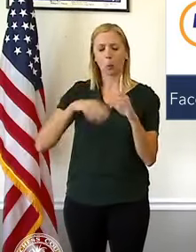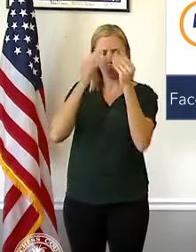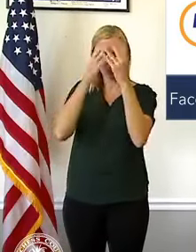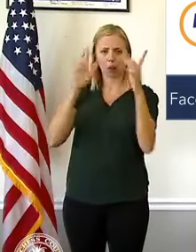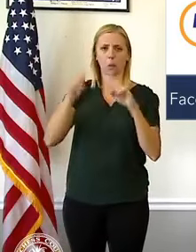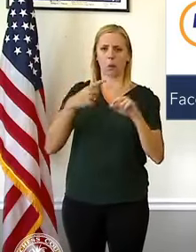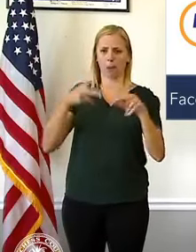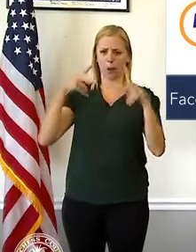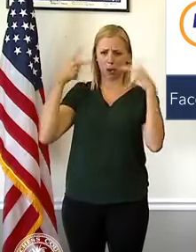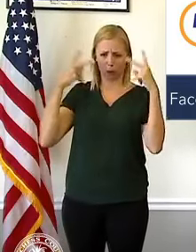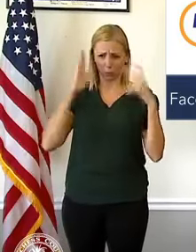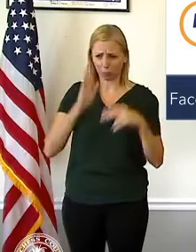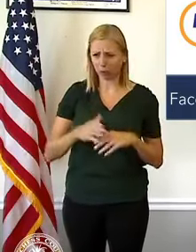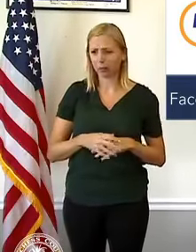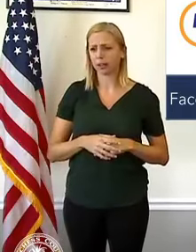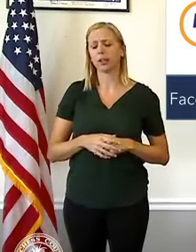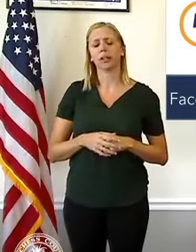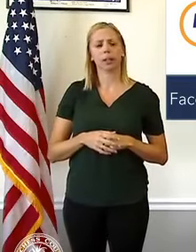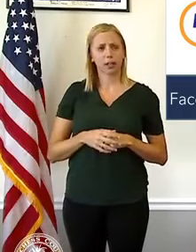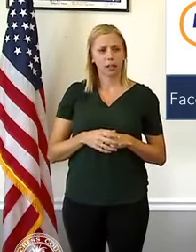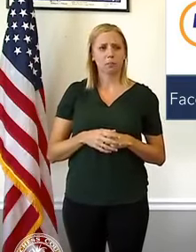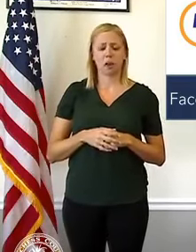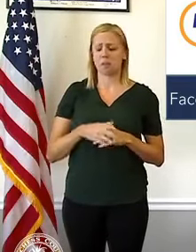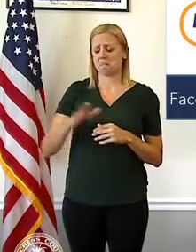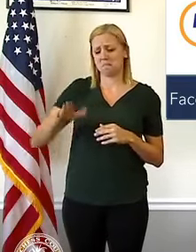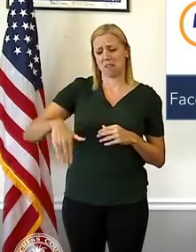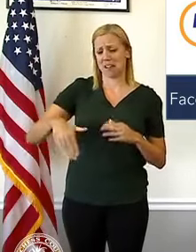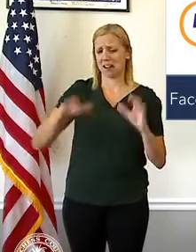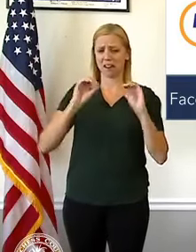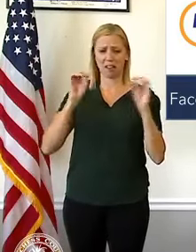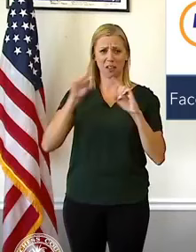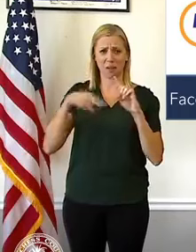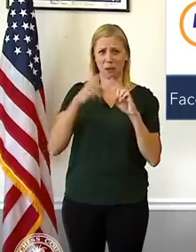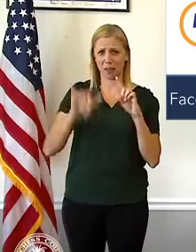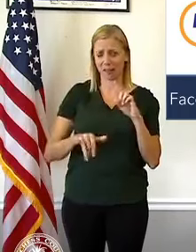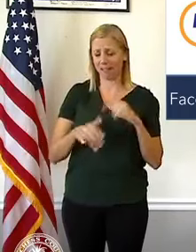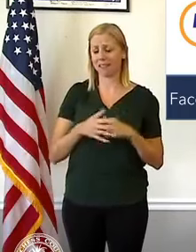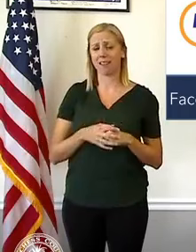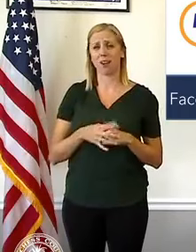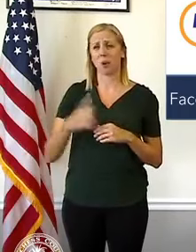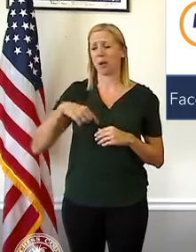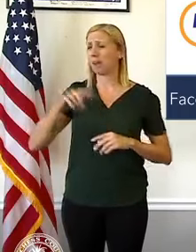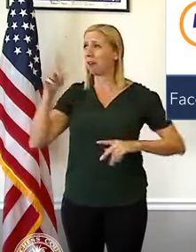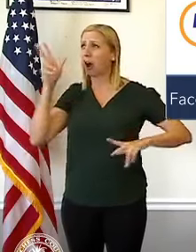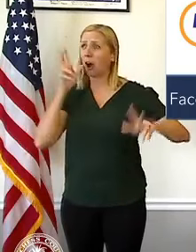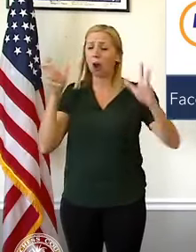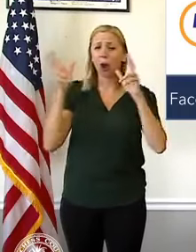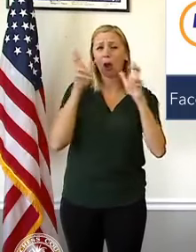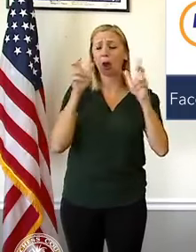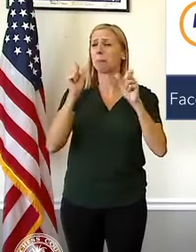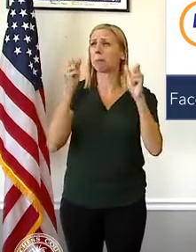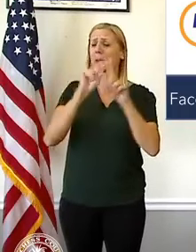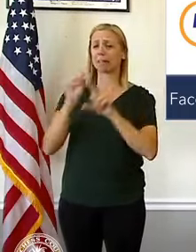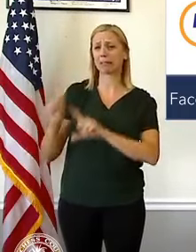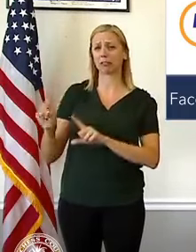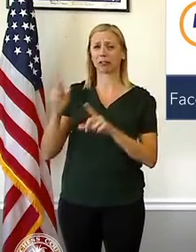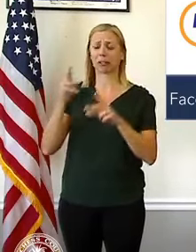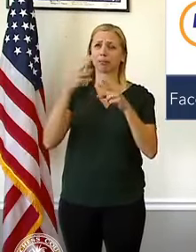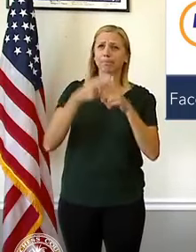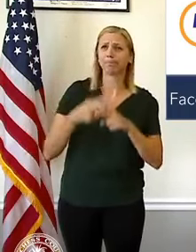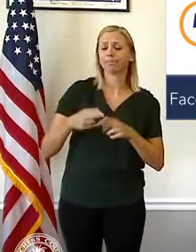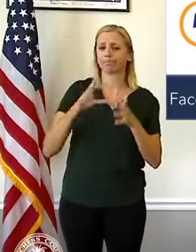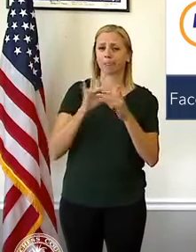Not as of yet. And I know there's a lot of people who we've all heard lots of stories, the governor has